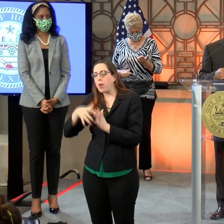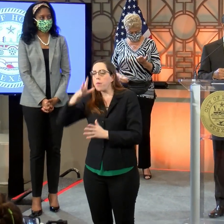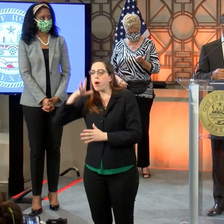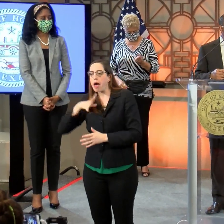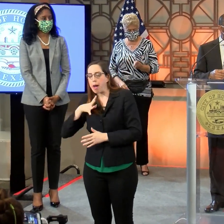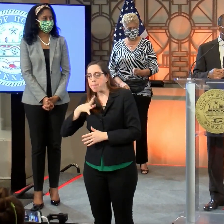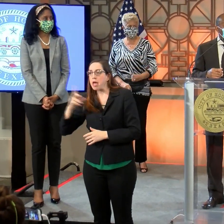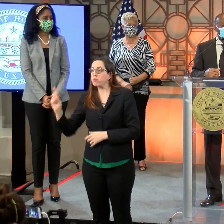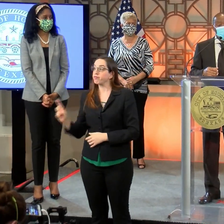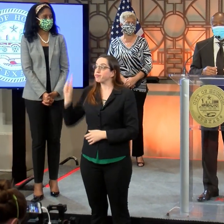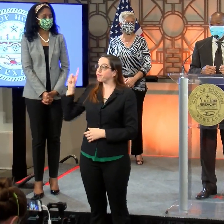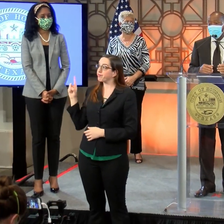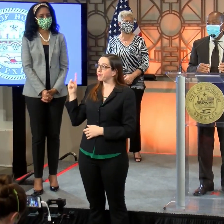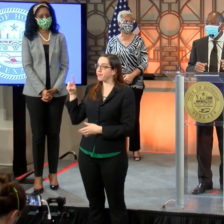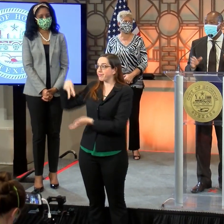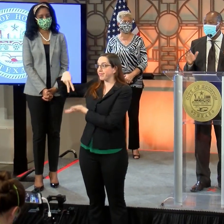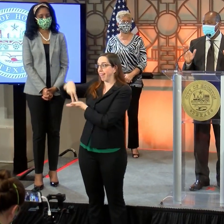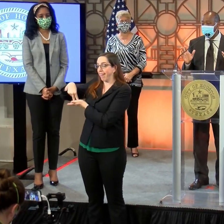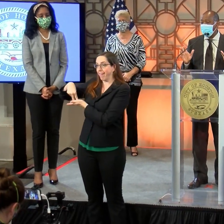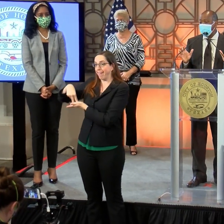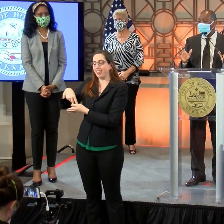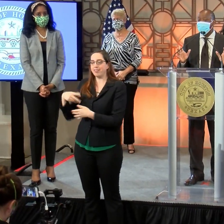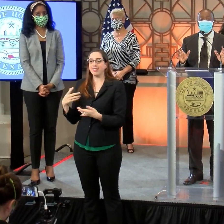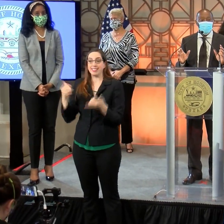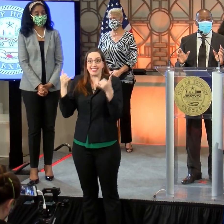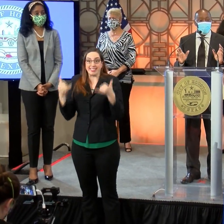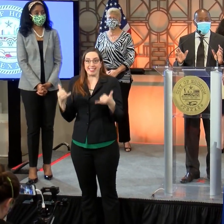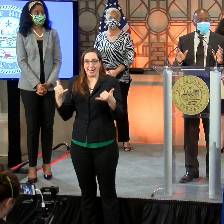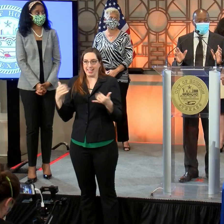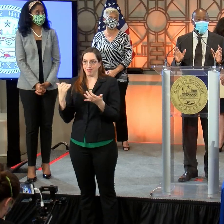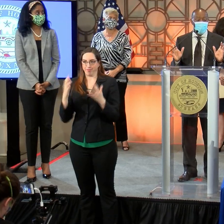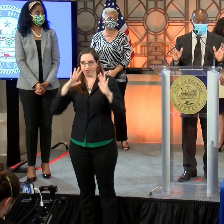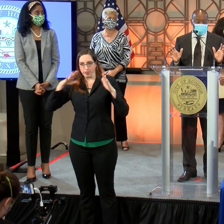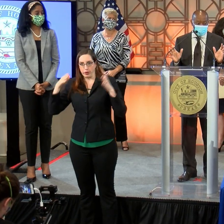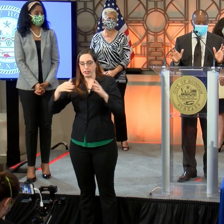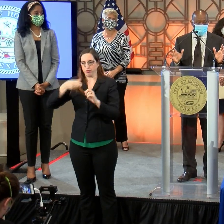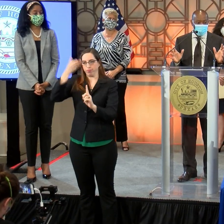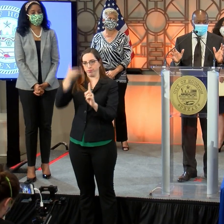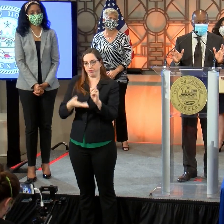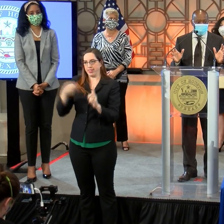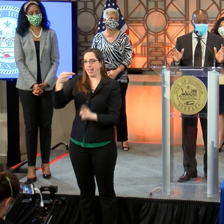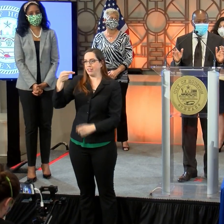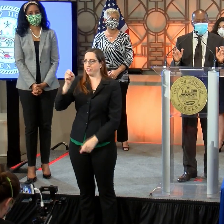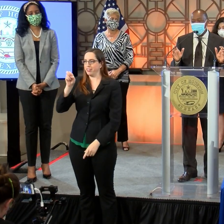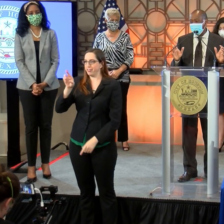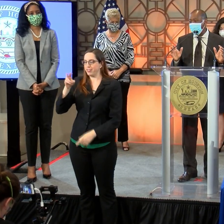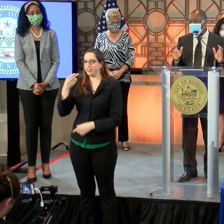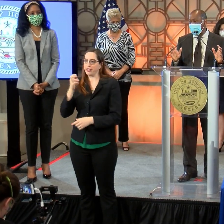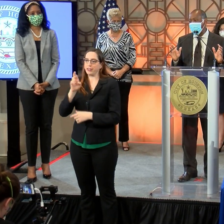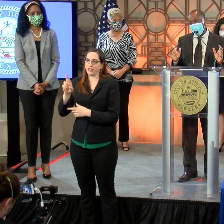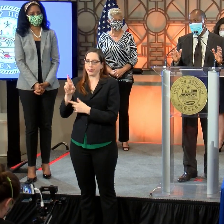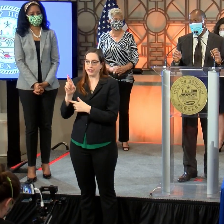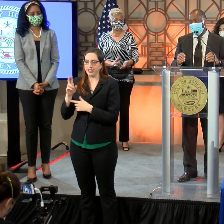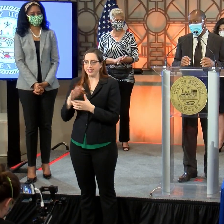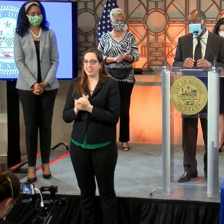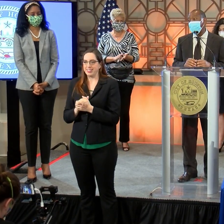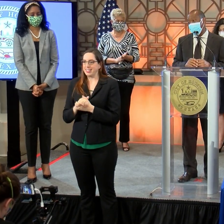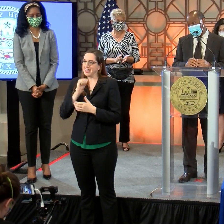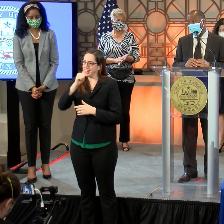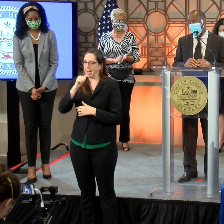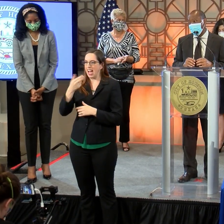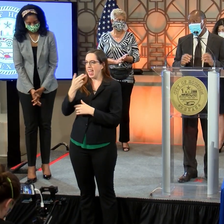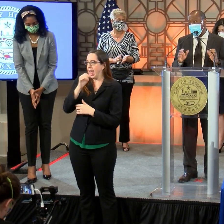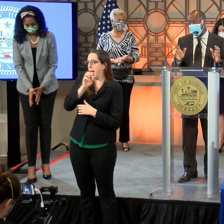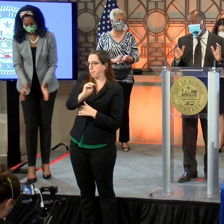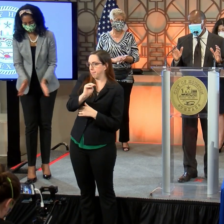who appeared, but today, this is all about her. This is all about her, not about